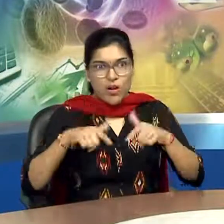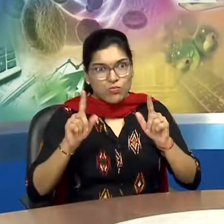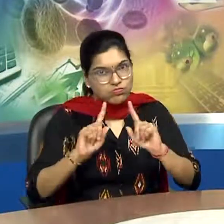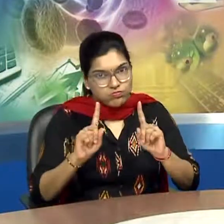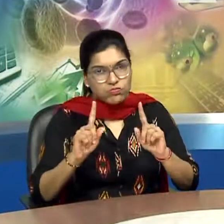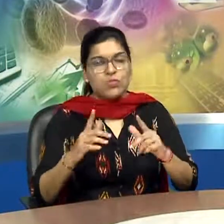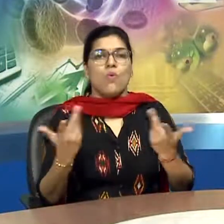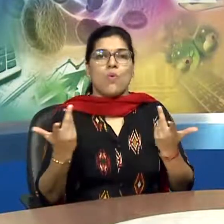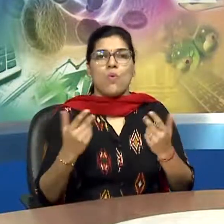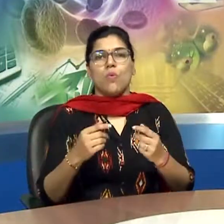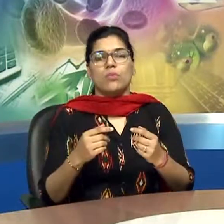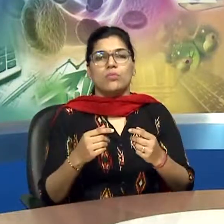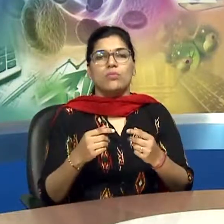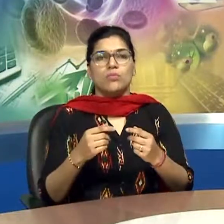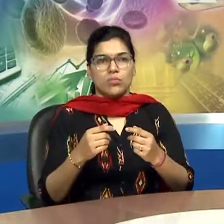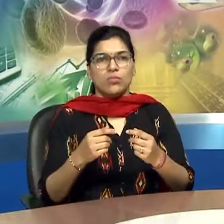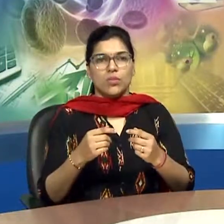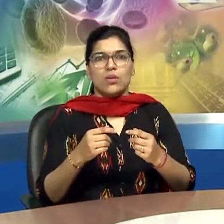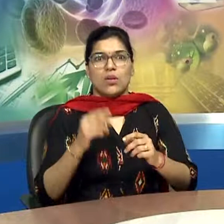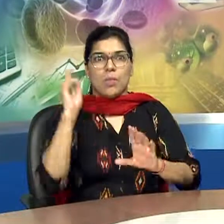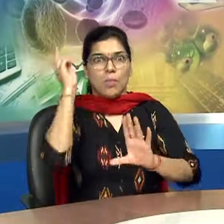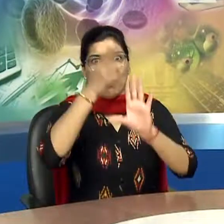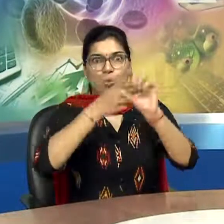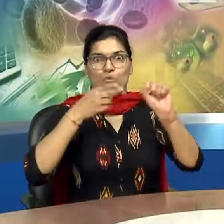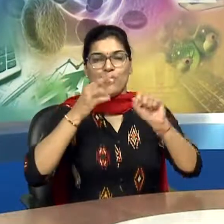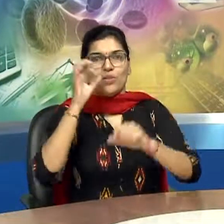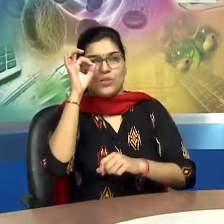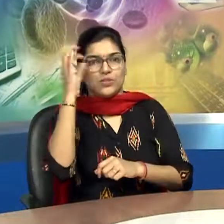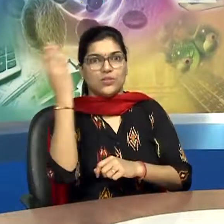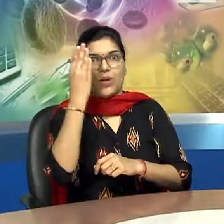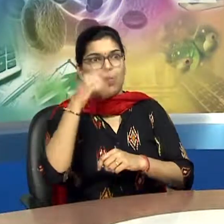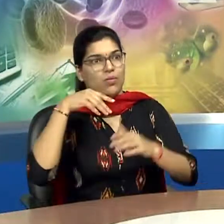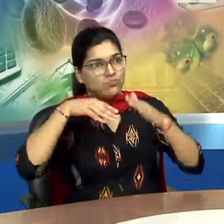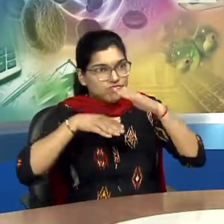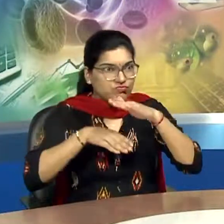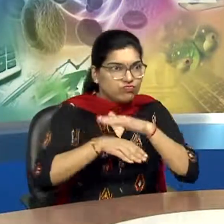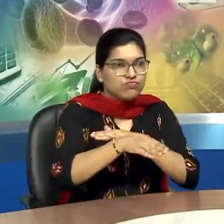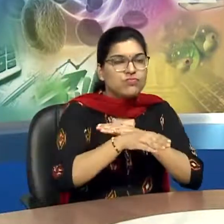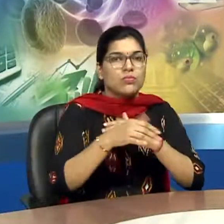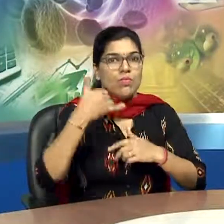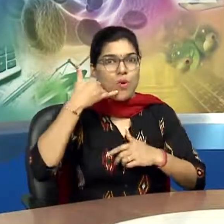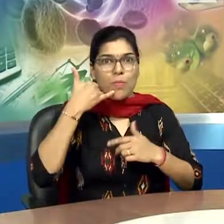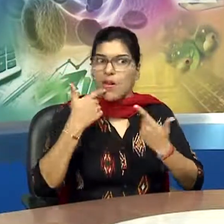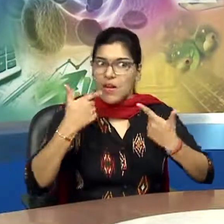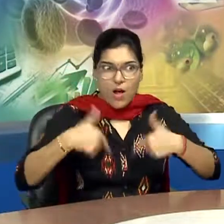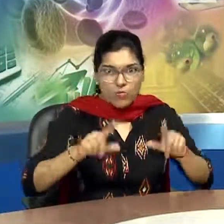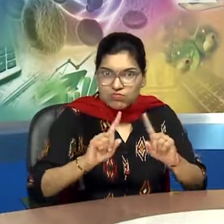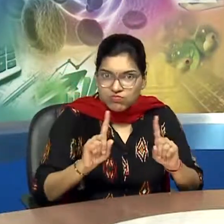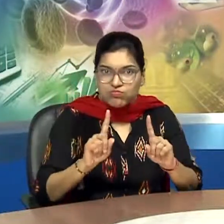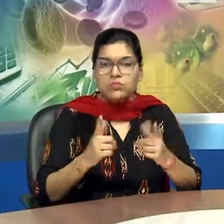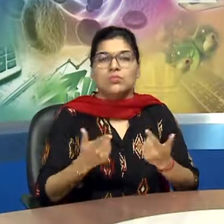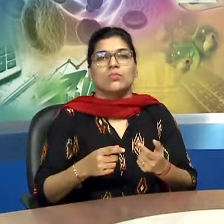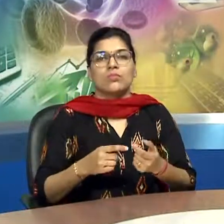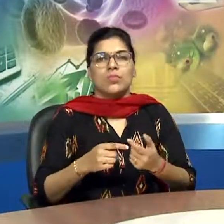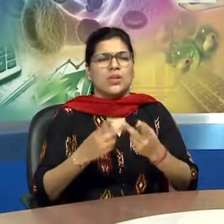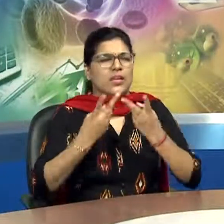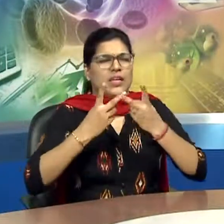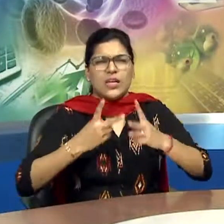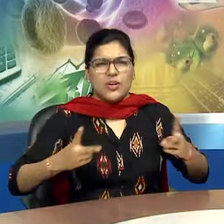Also, the smuggling, the drug addiction is not allowed. At some places, mobile